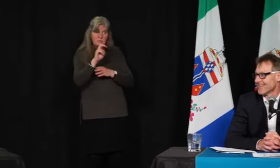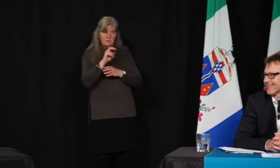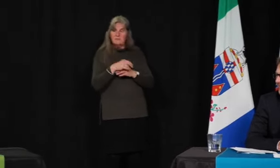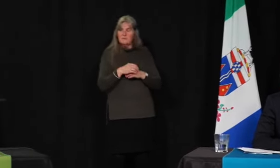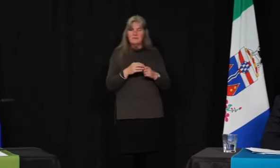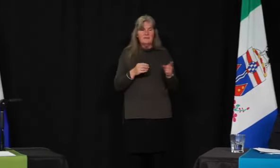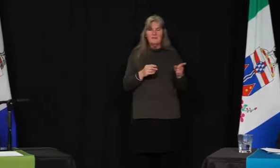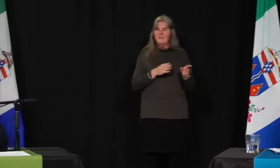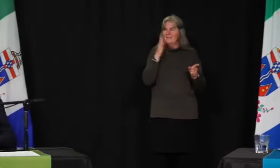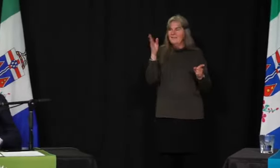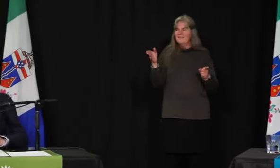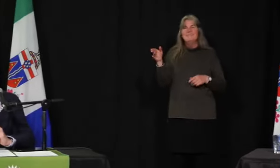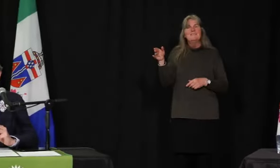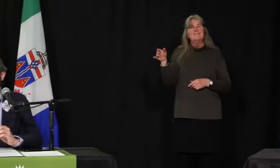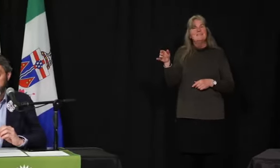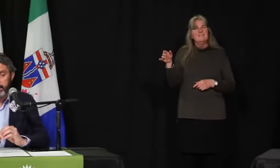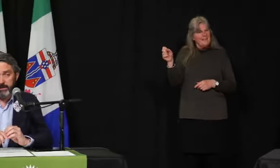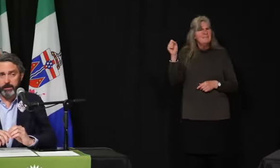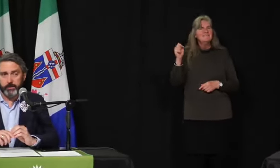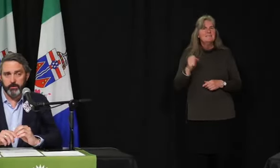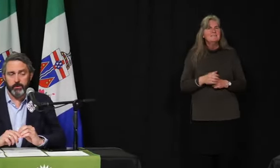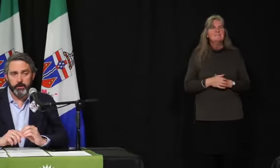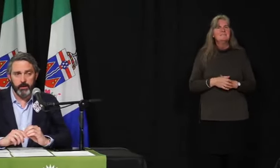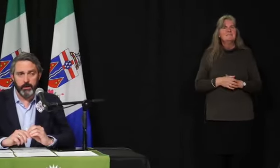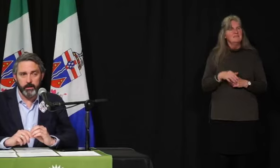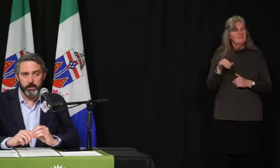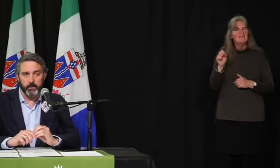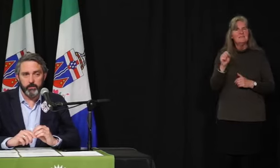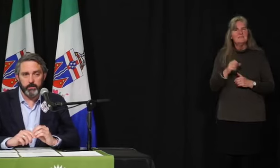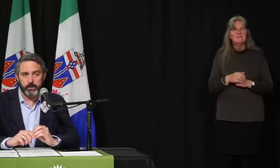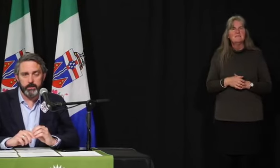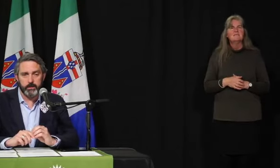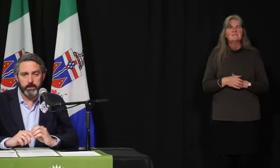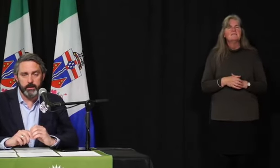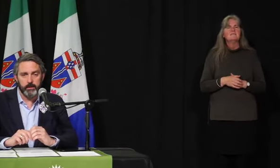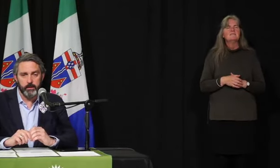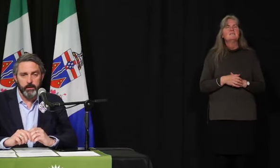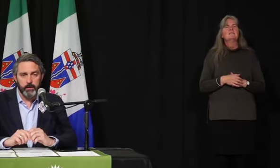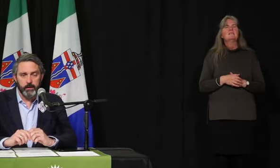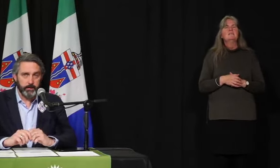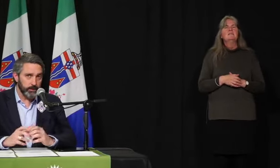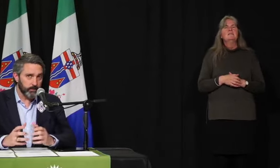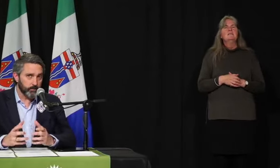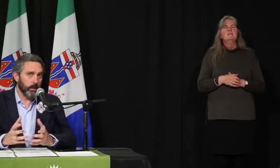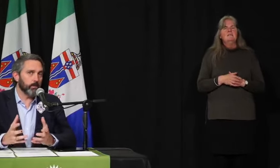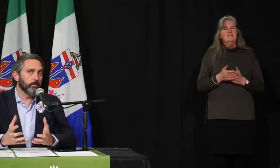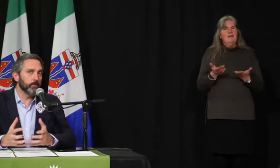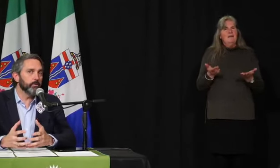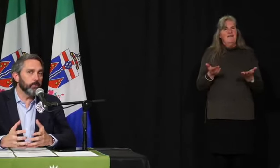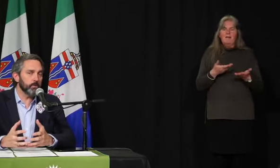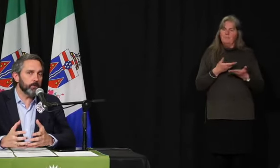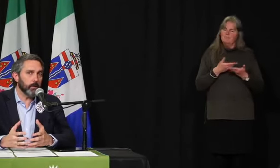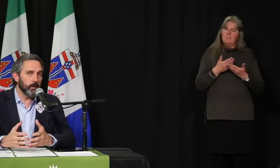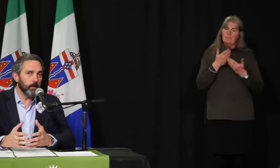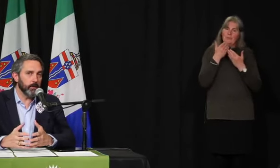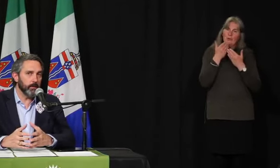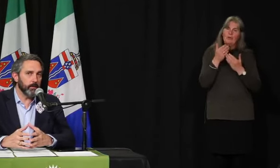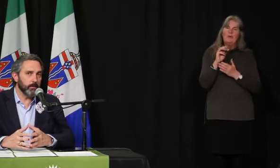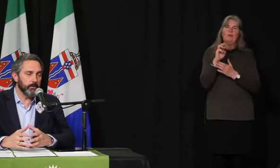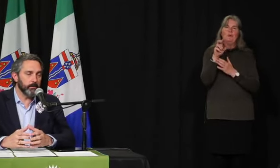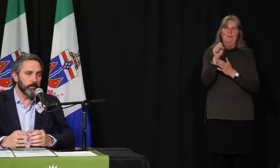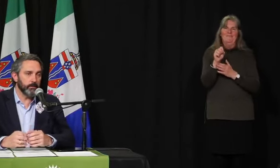Sure. So, yes. In short, this is welcome news